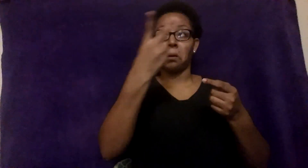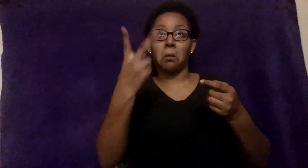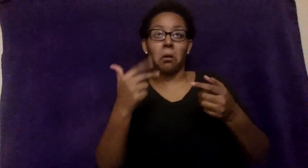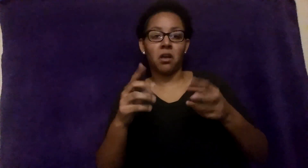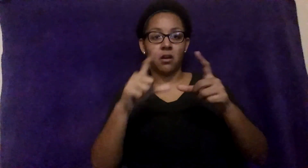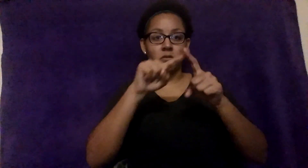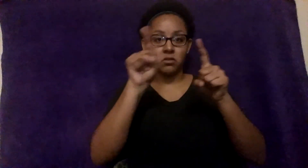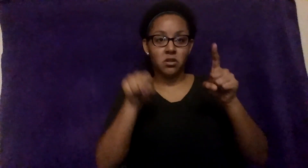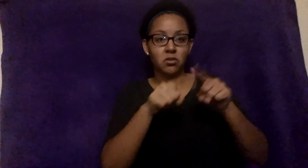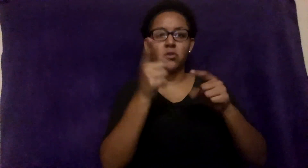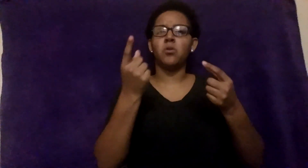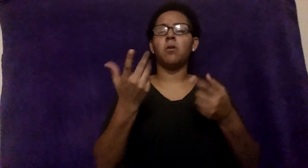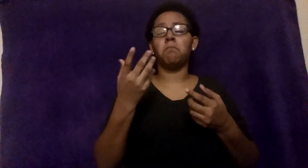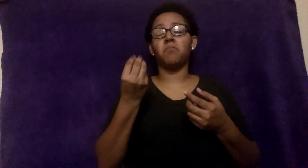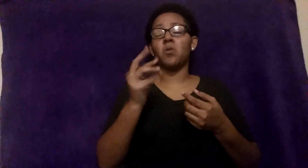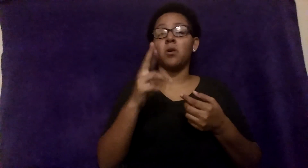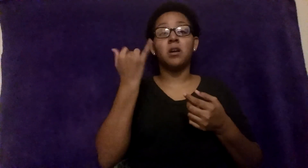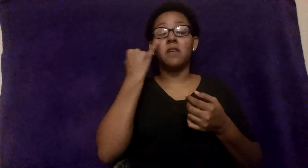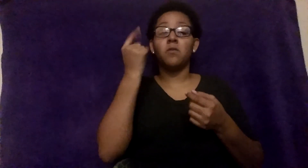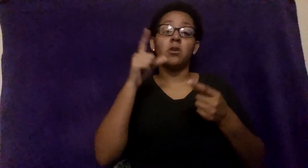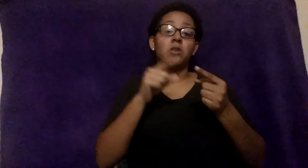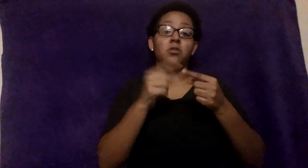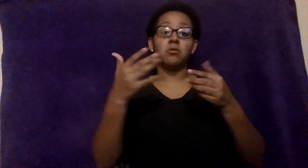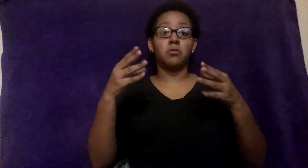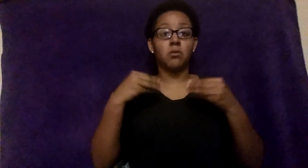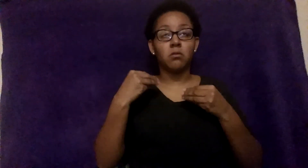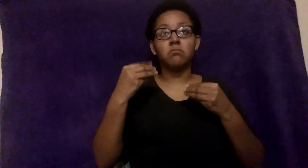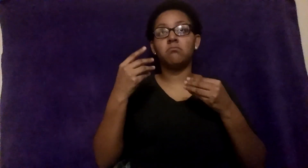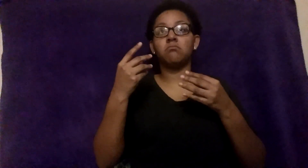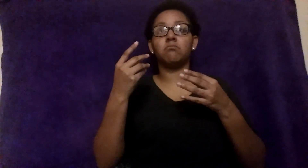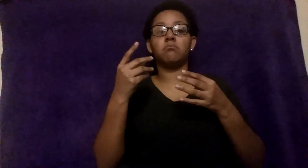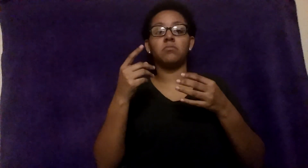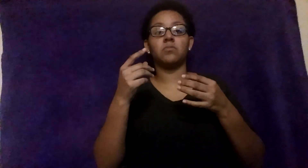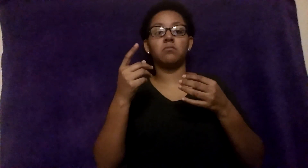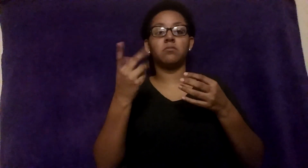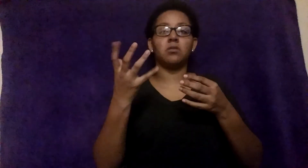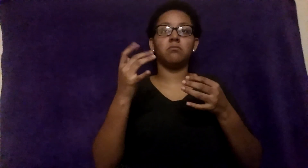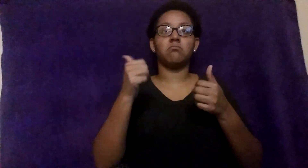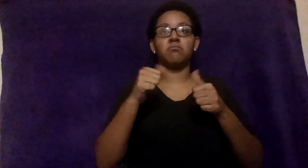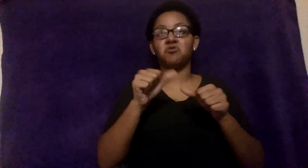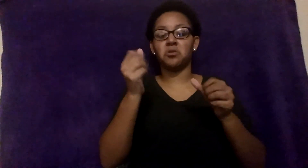problem right, you could draw the circles, or you could draw a number line like we did in this presentation.